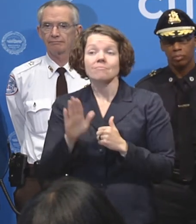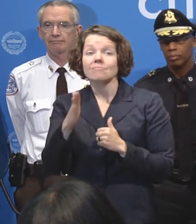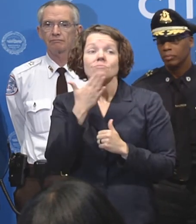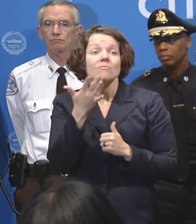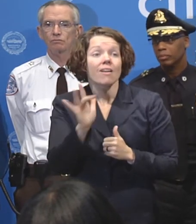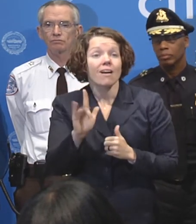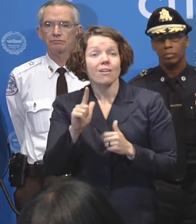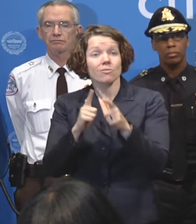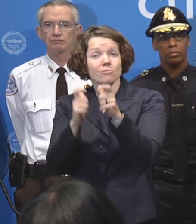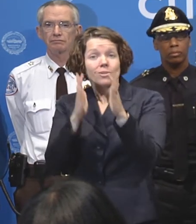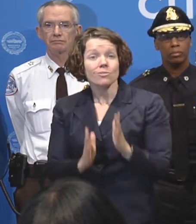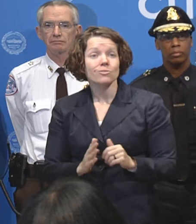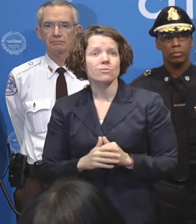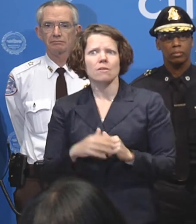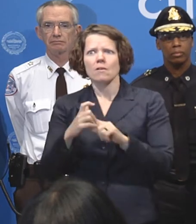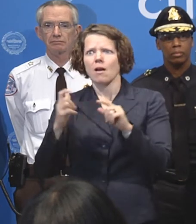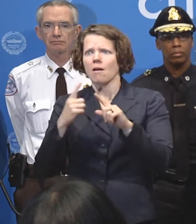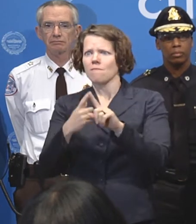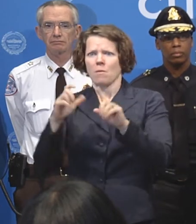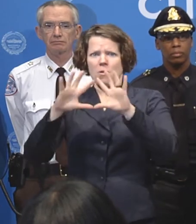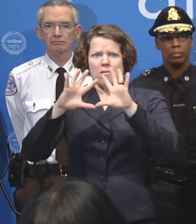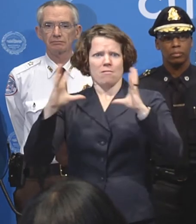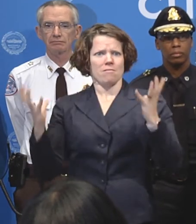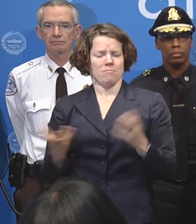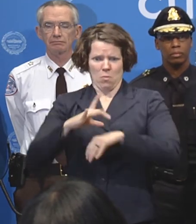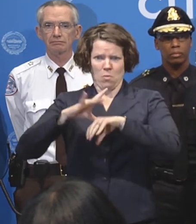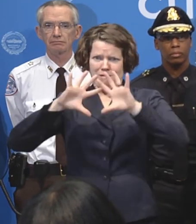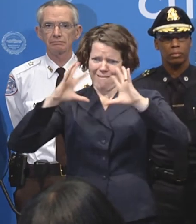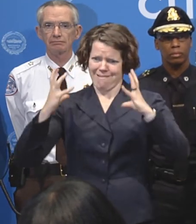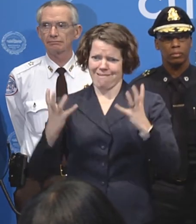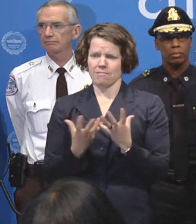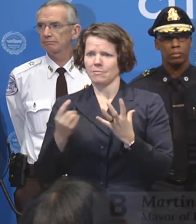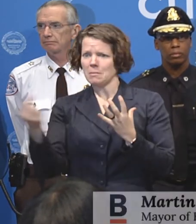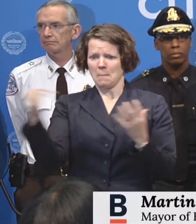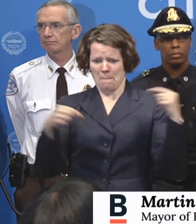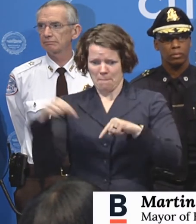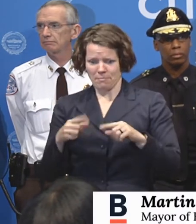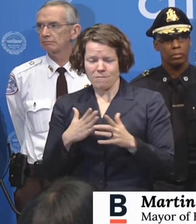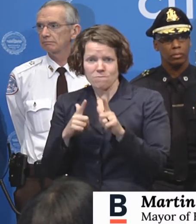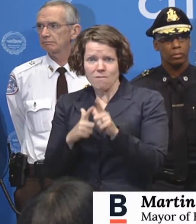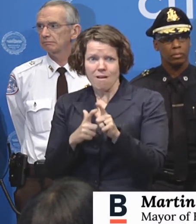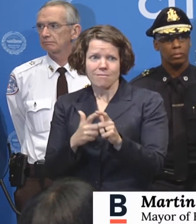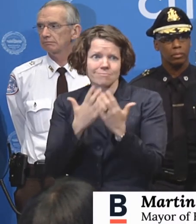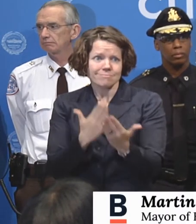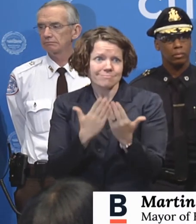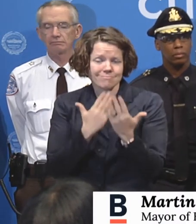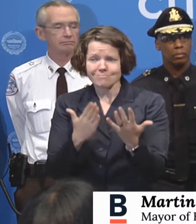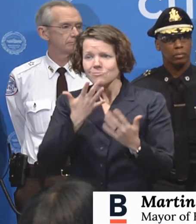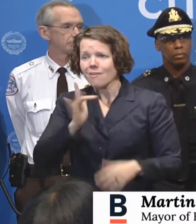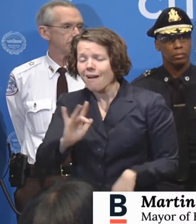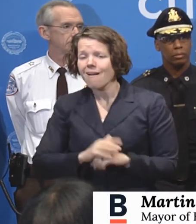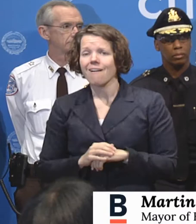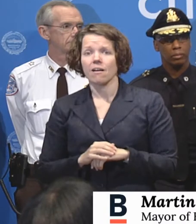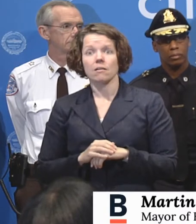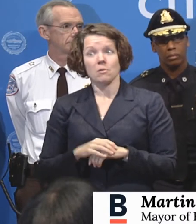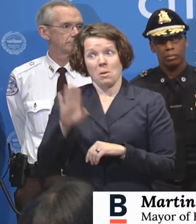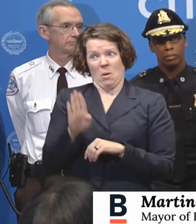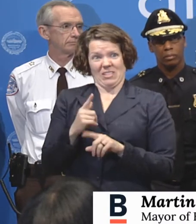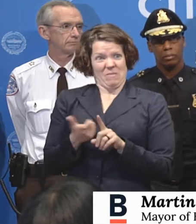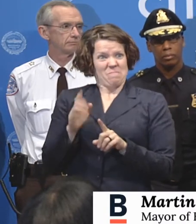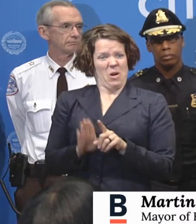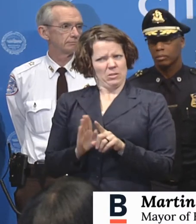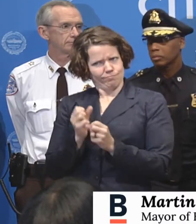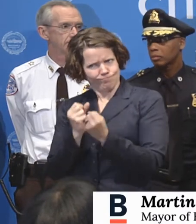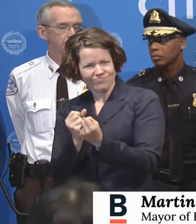but also the Bostonians. We're going to be there to cheer you on. We're going to have a brief speaking point. Commissioner Gross is going to come say a few